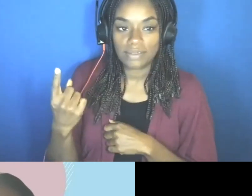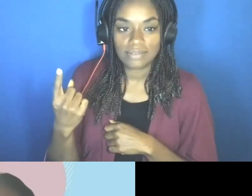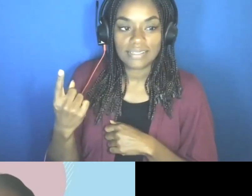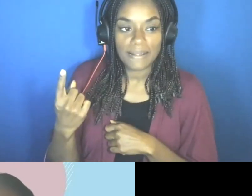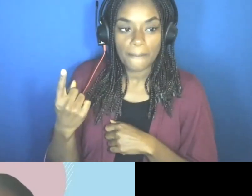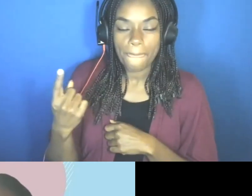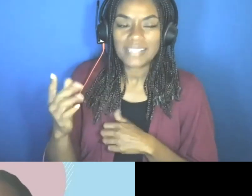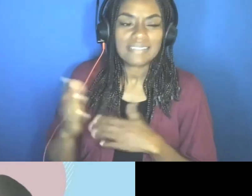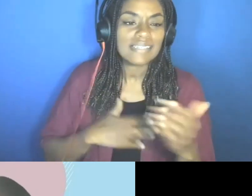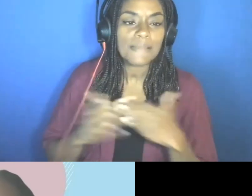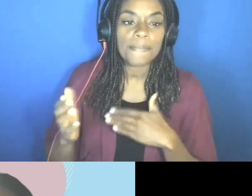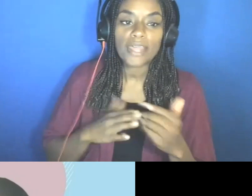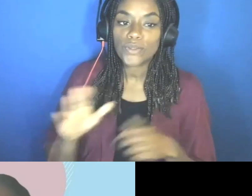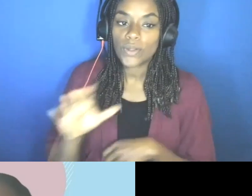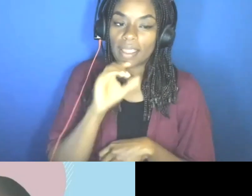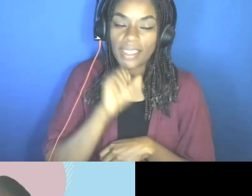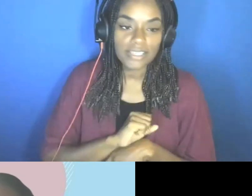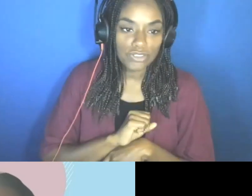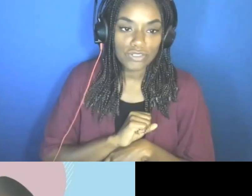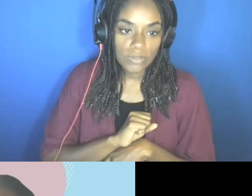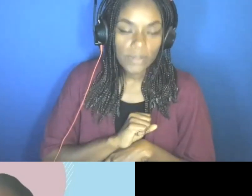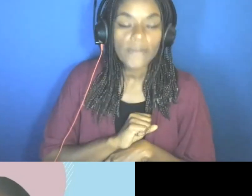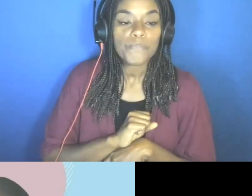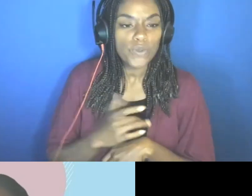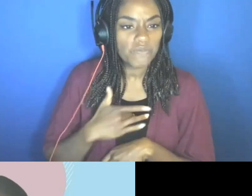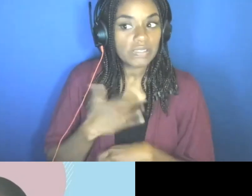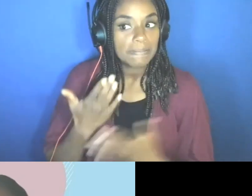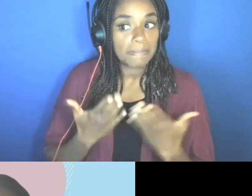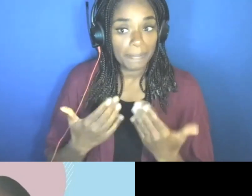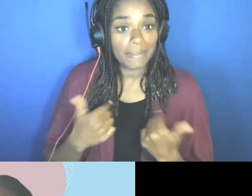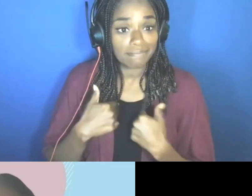regardless of age, who considers that they might be at risk